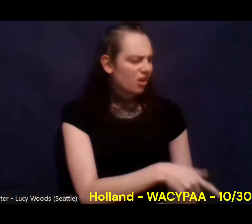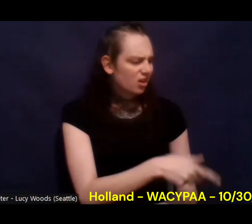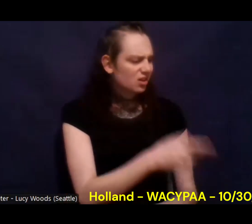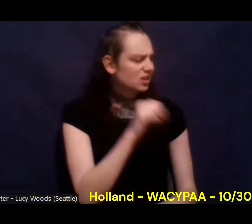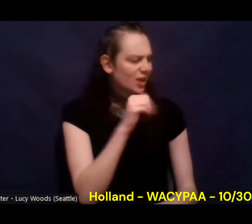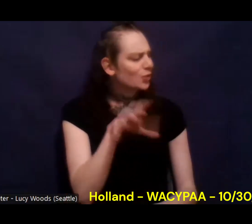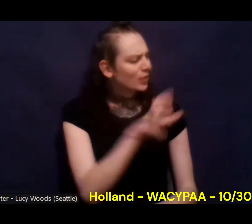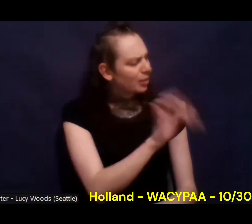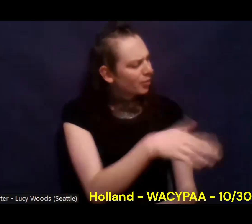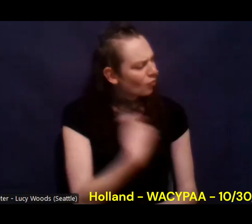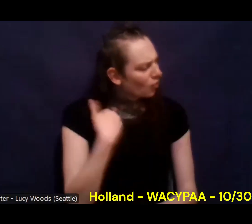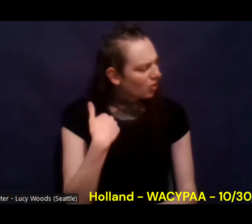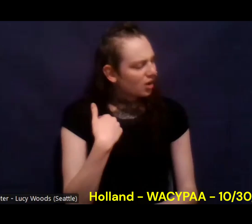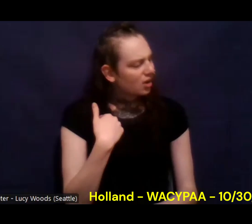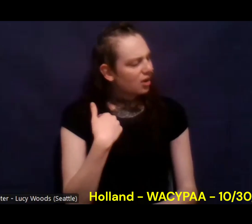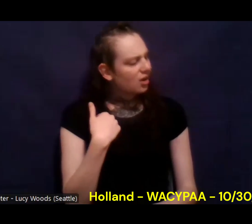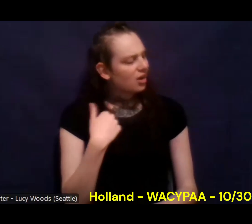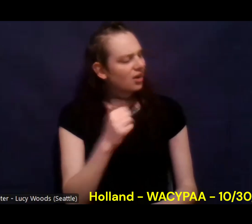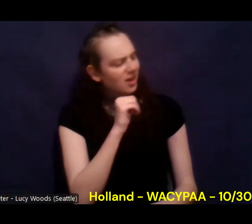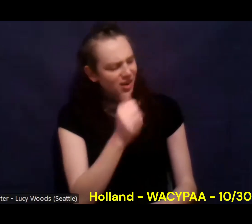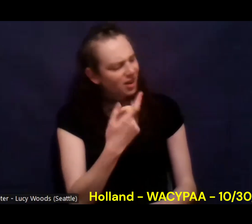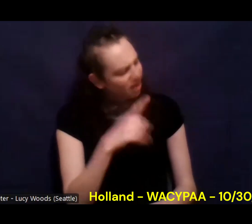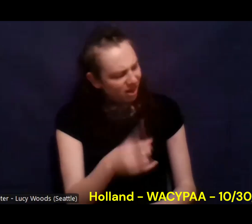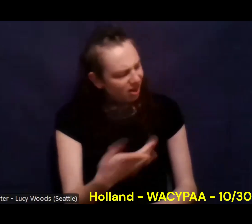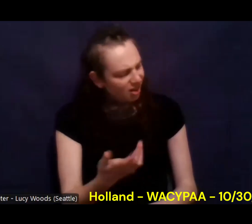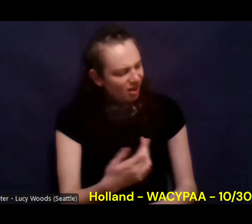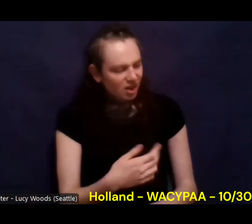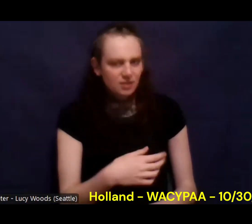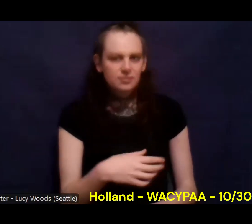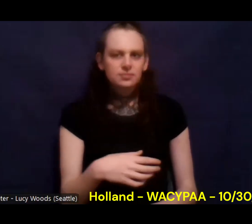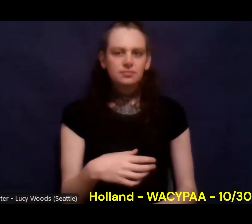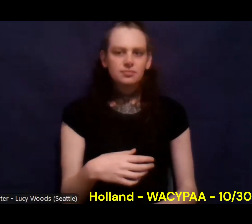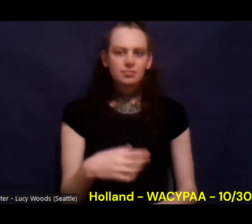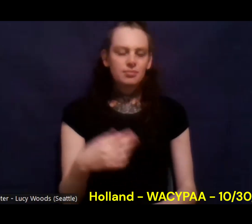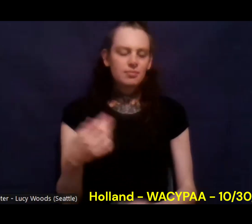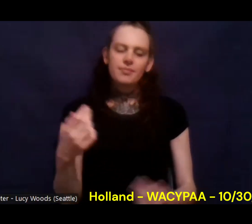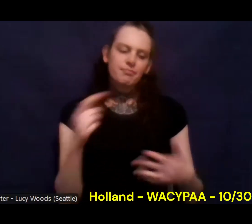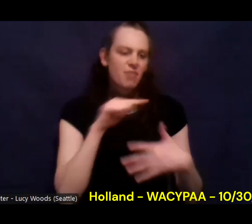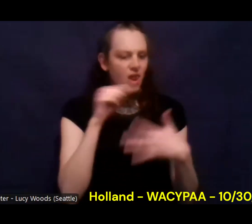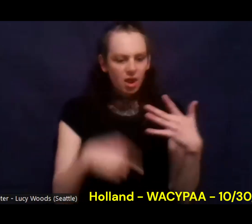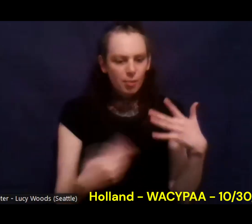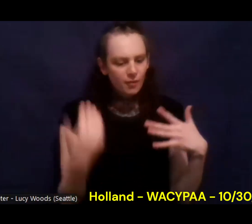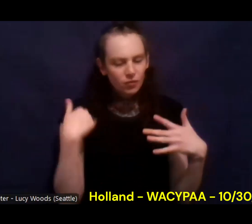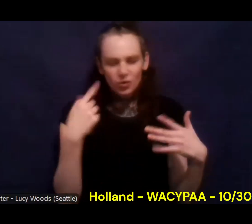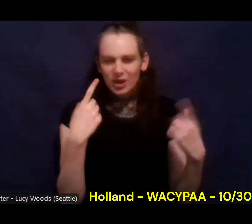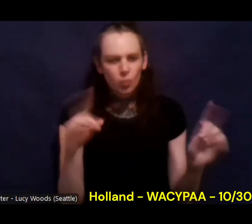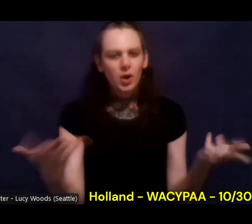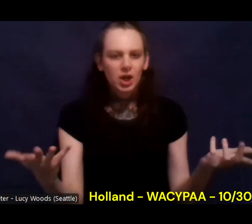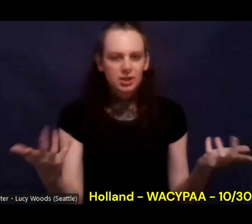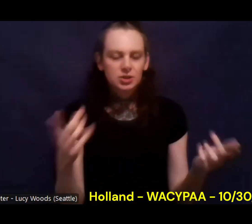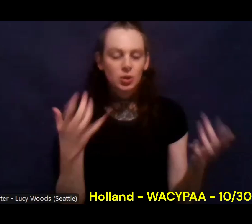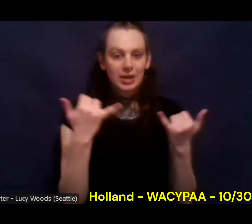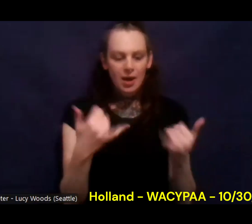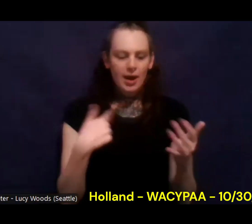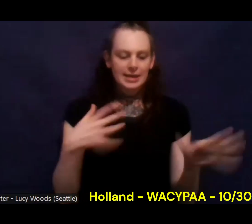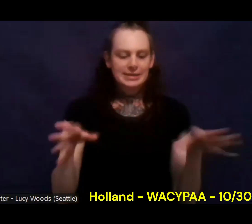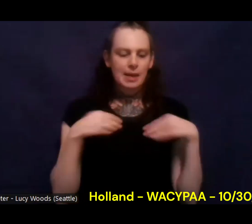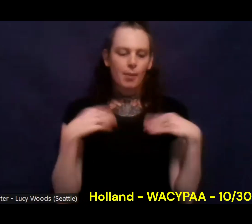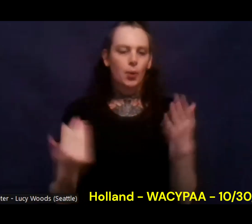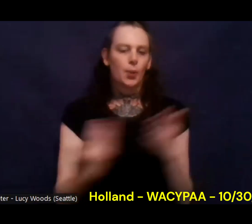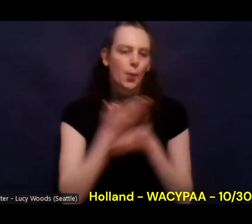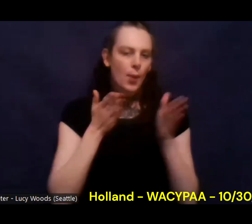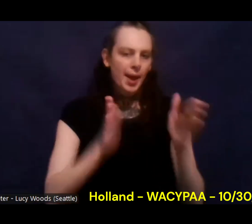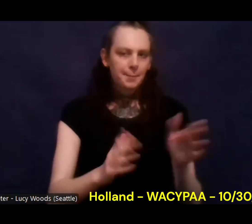that can't possibly work because that's not how I've done it because all the ways I did it before didn't work. So I went through the steps with him, really